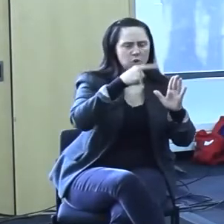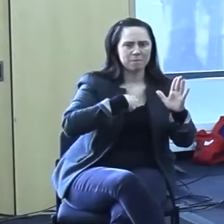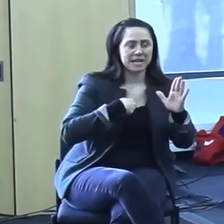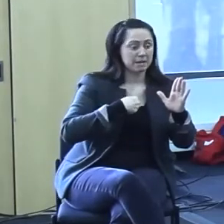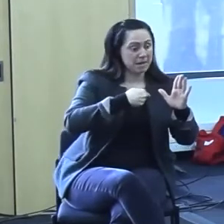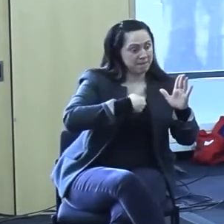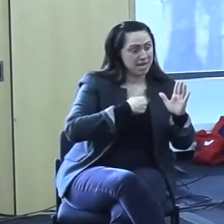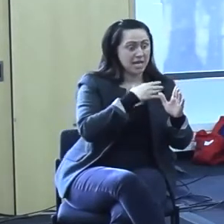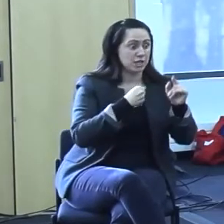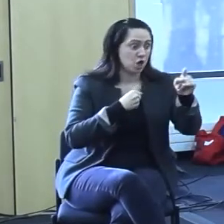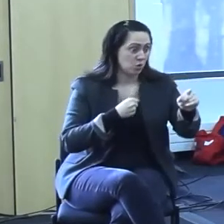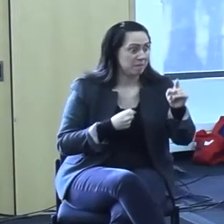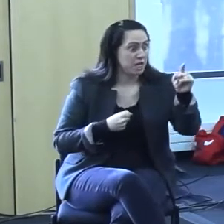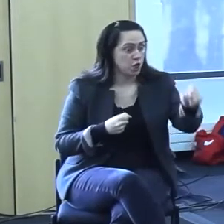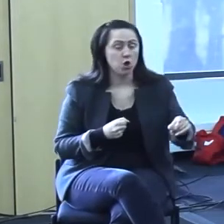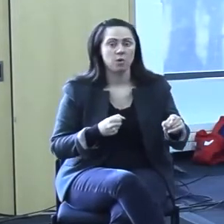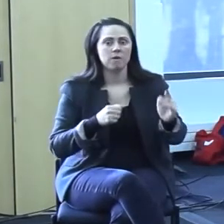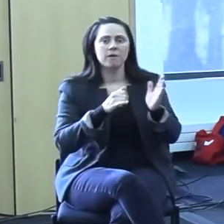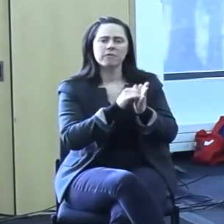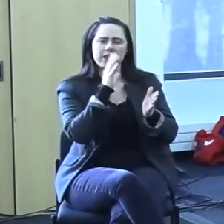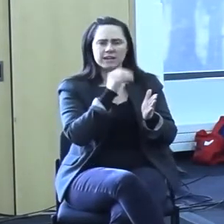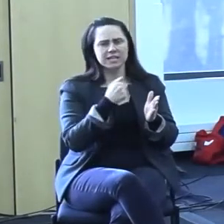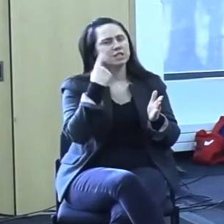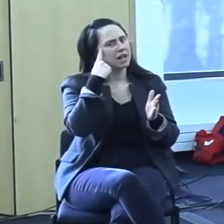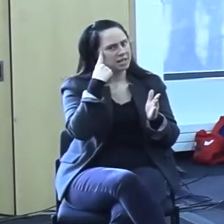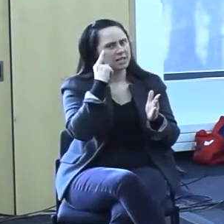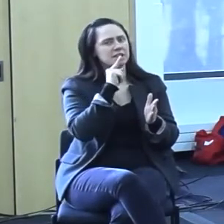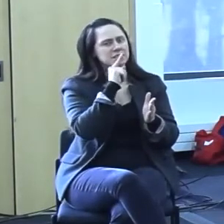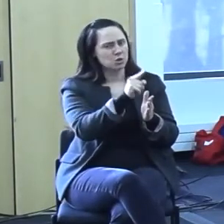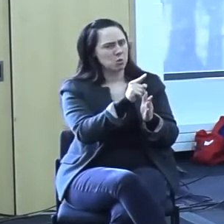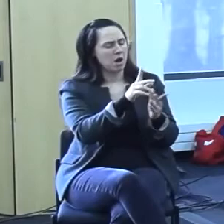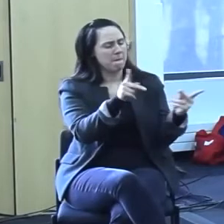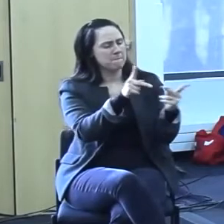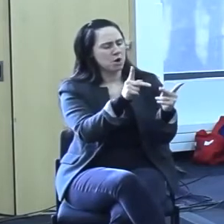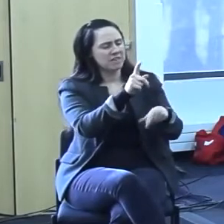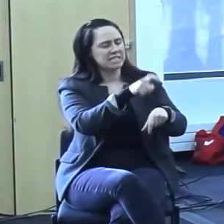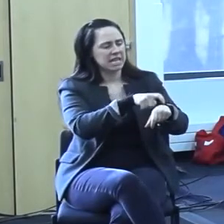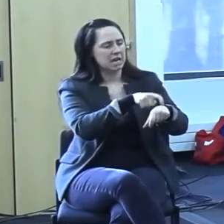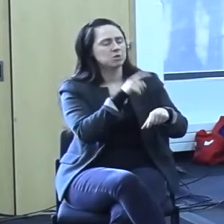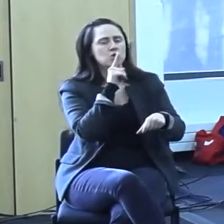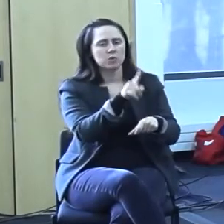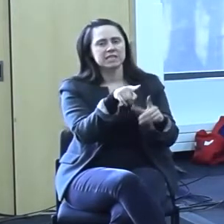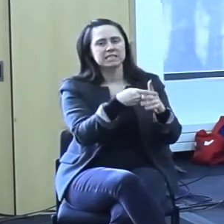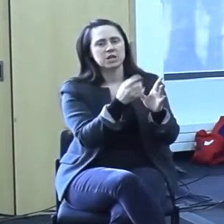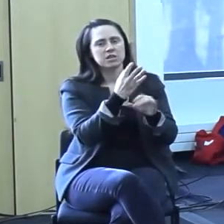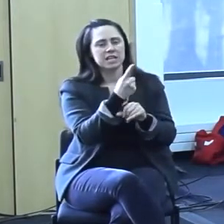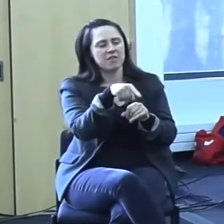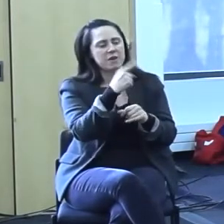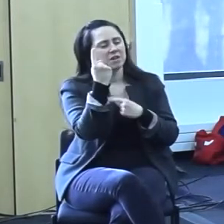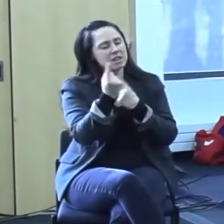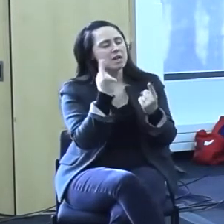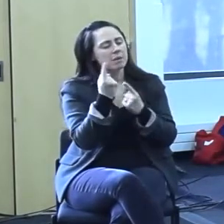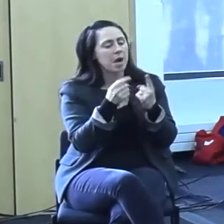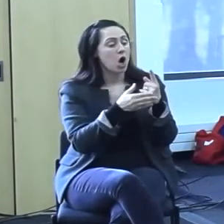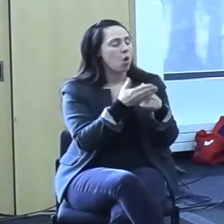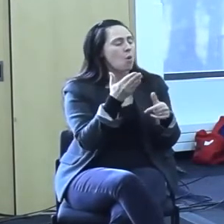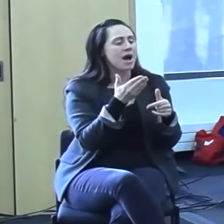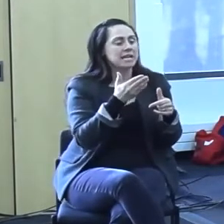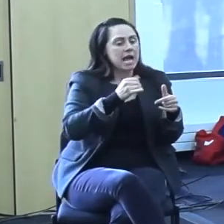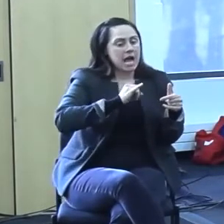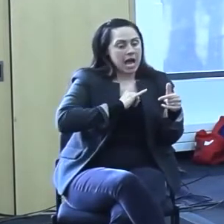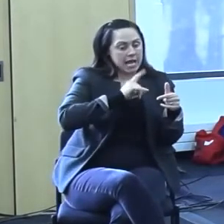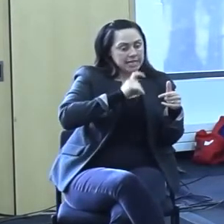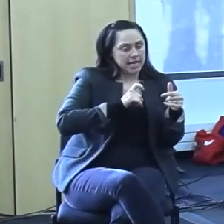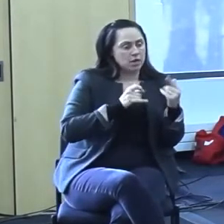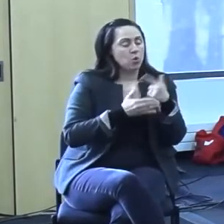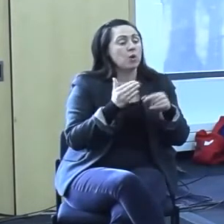and you to be you. That age, I think, is the real sweet spot, I think, to really start to get them to think about what I mean